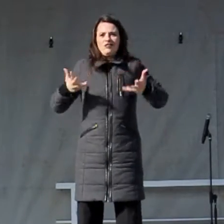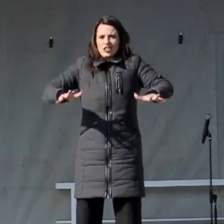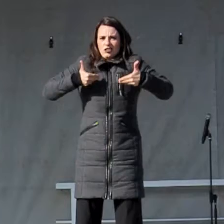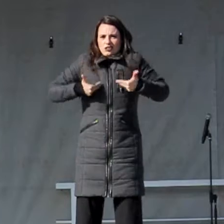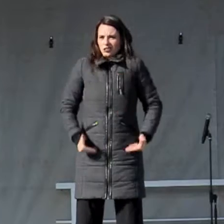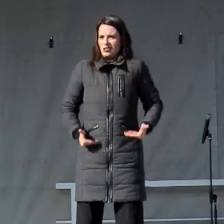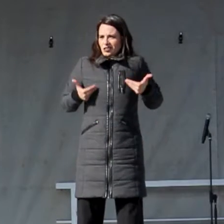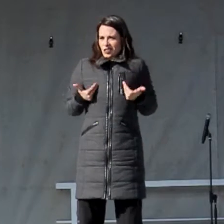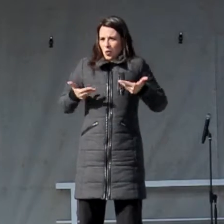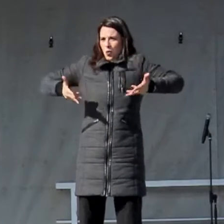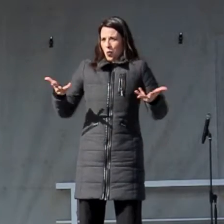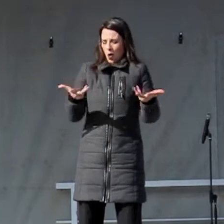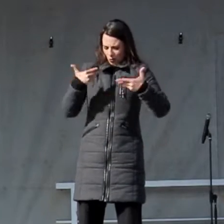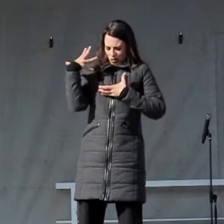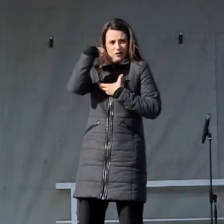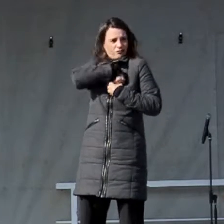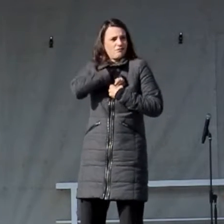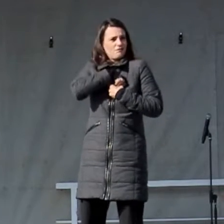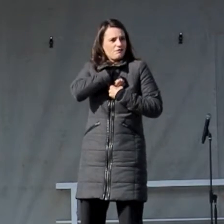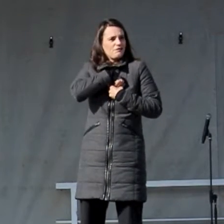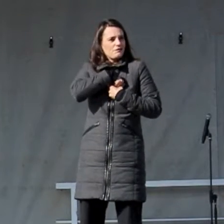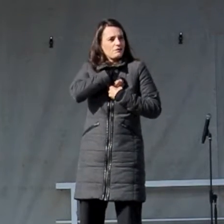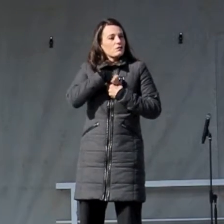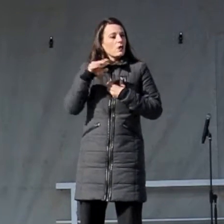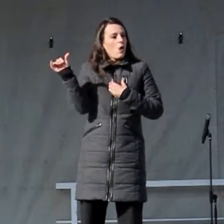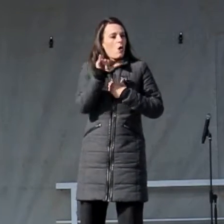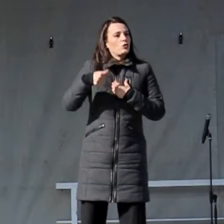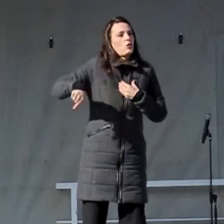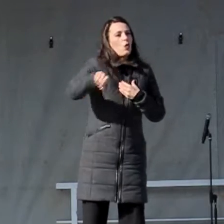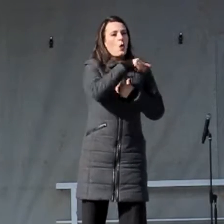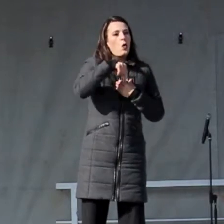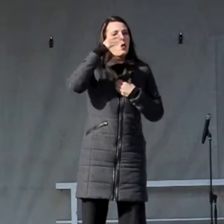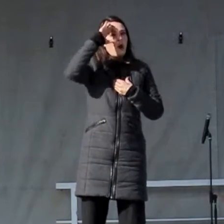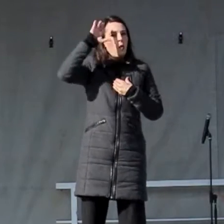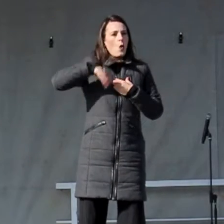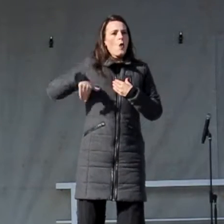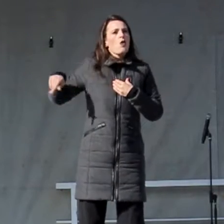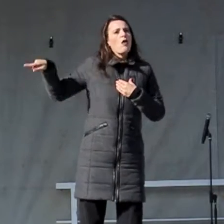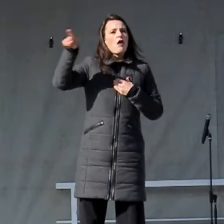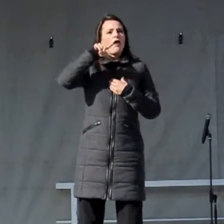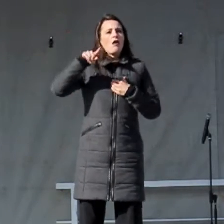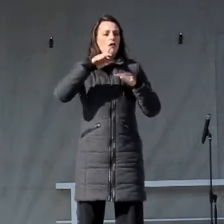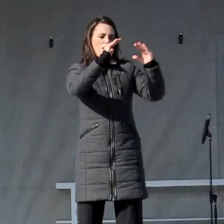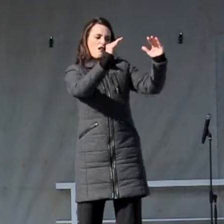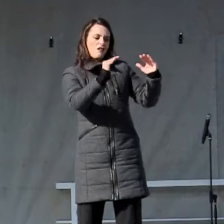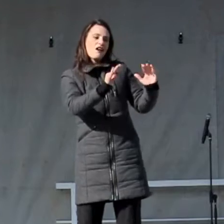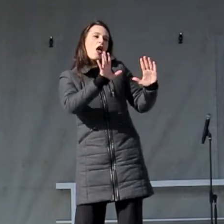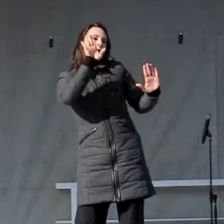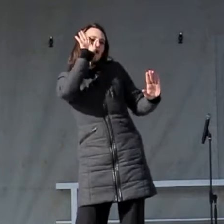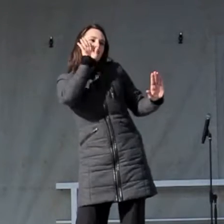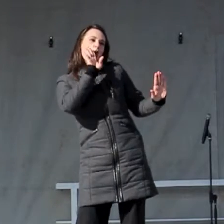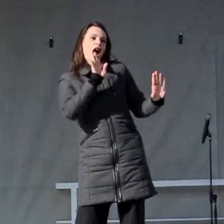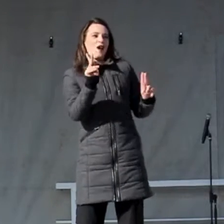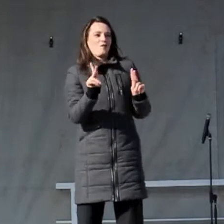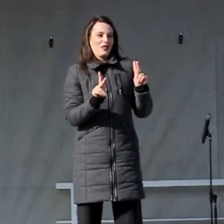are. We also know we are the ones considered to be the brown people.